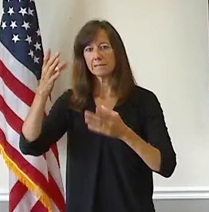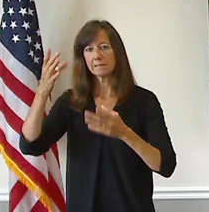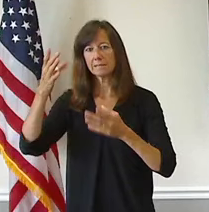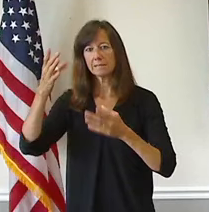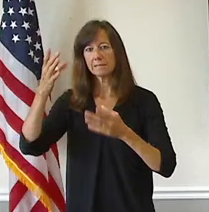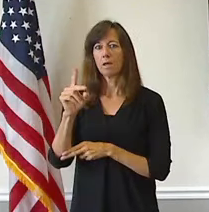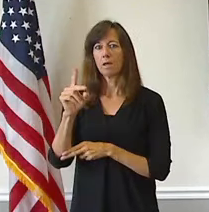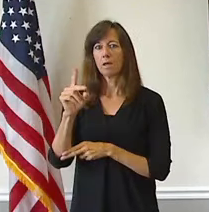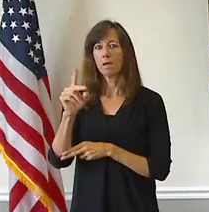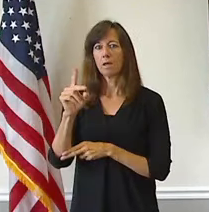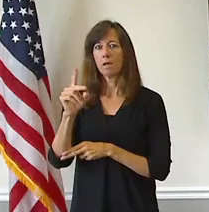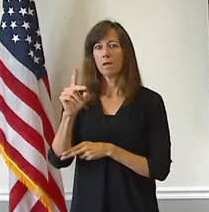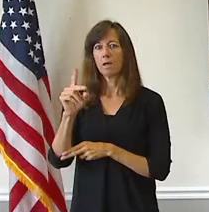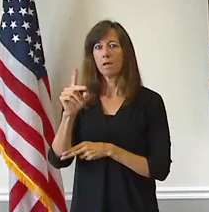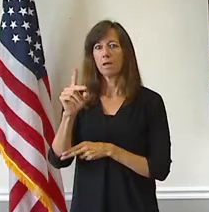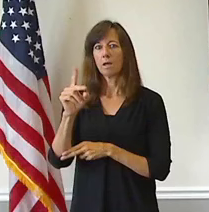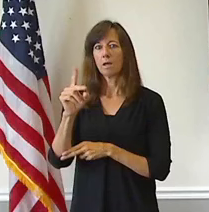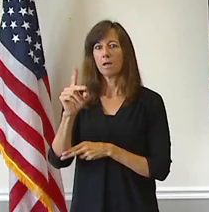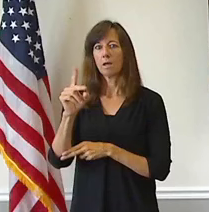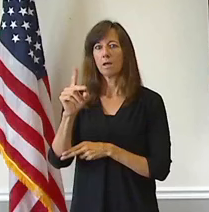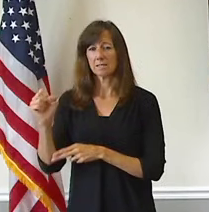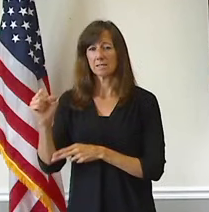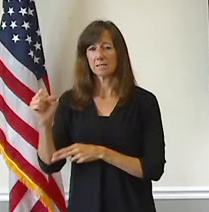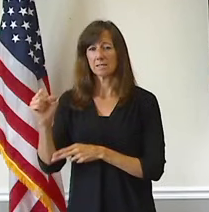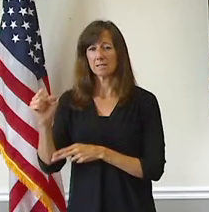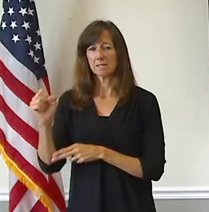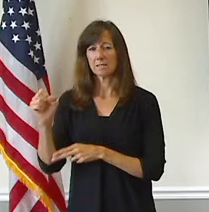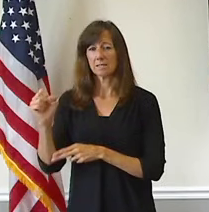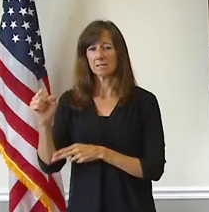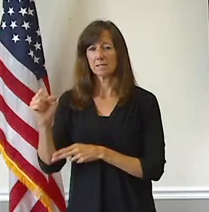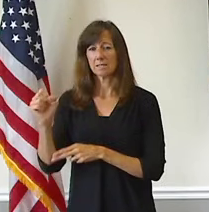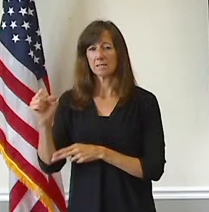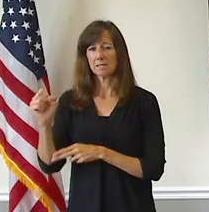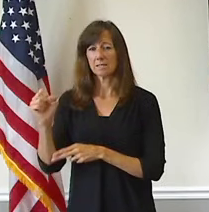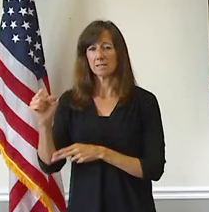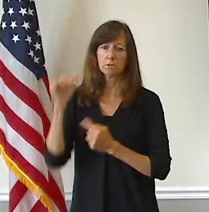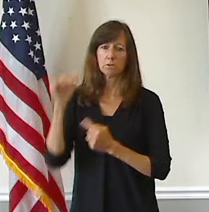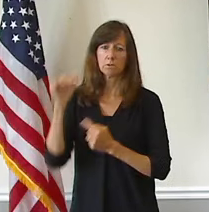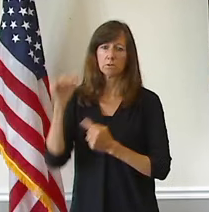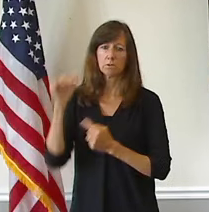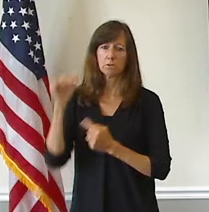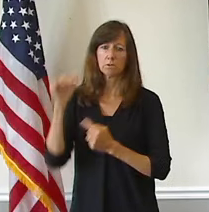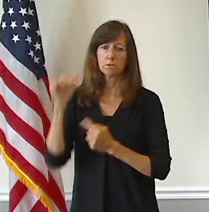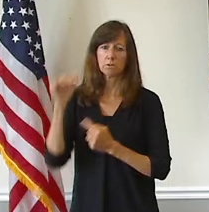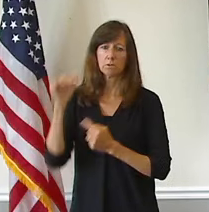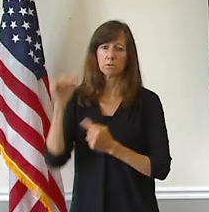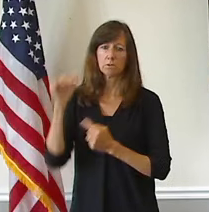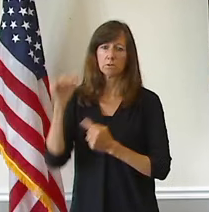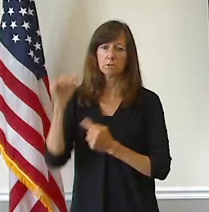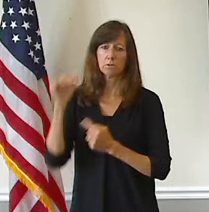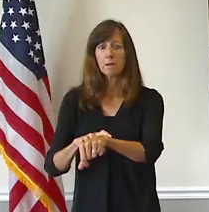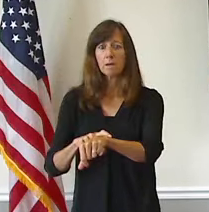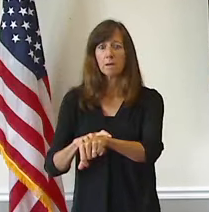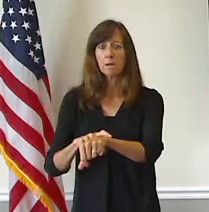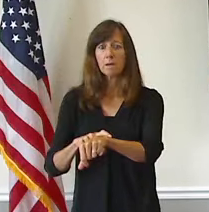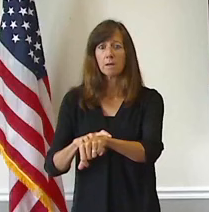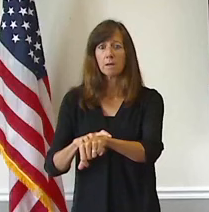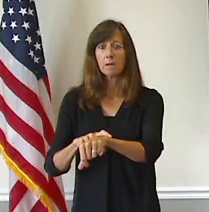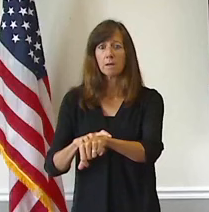with this county for quite some time, as understands infectious disease and the way in which we respond to them.